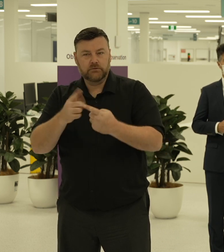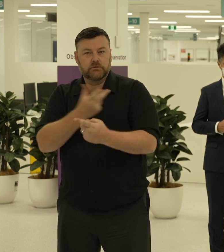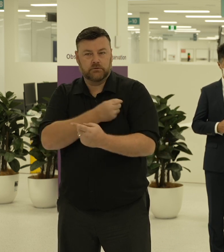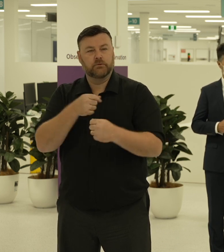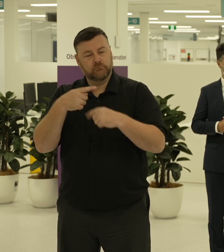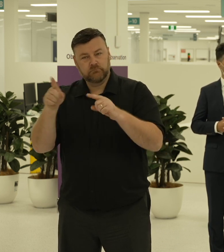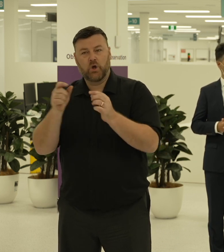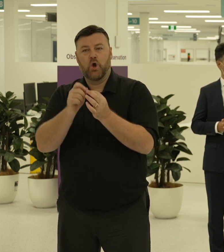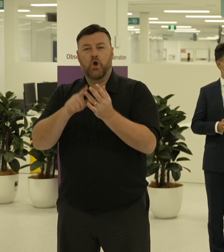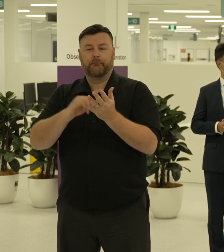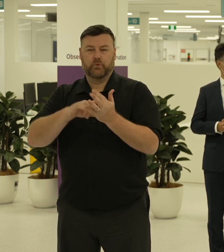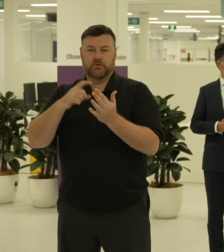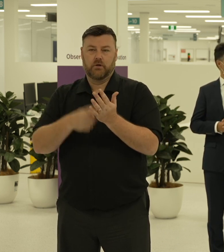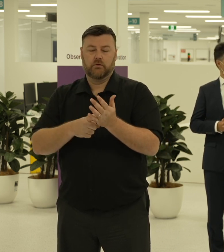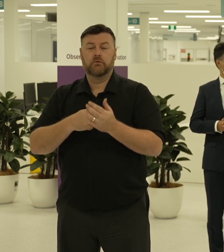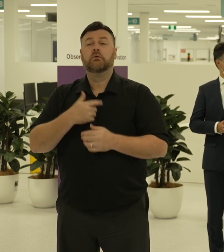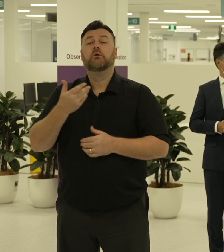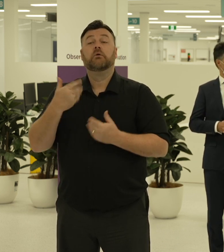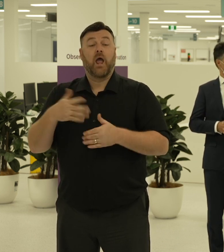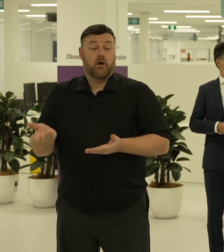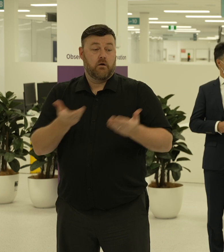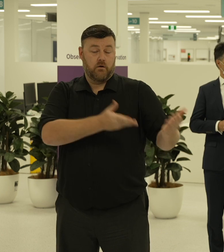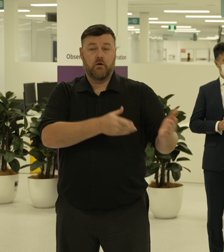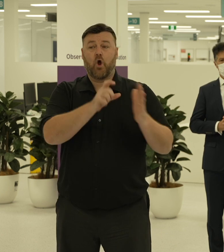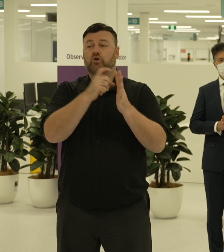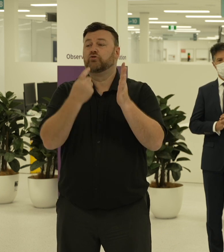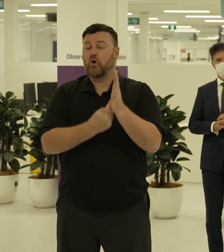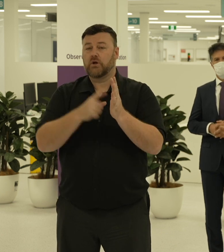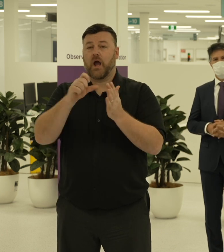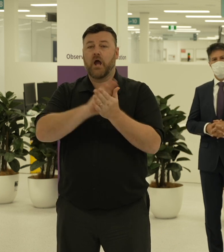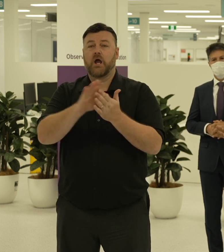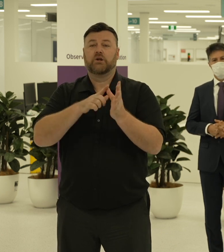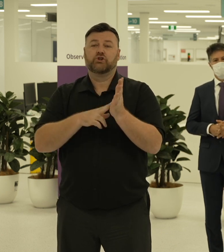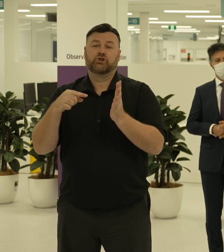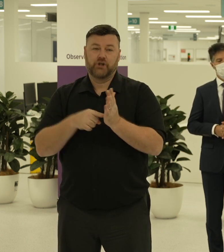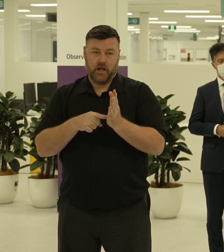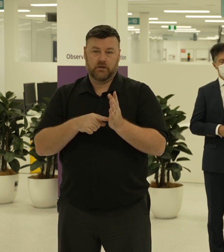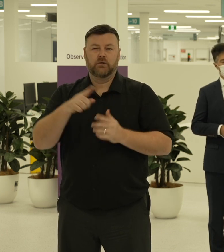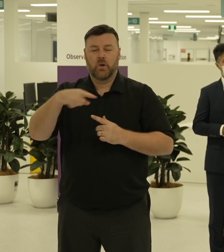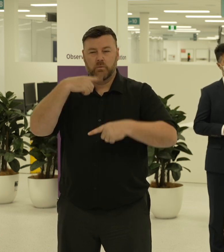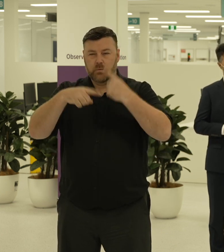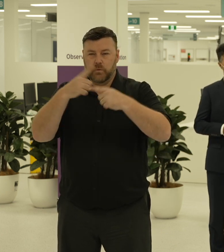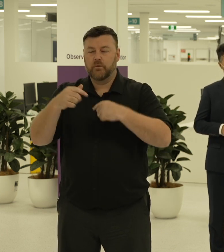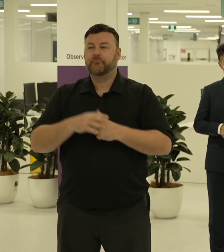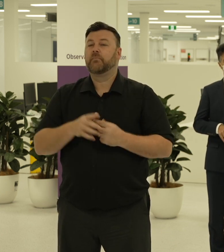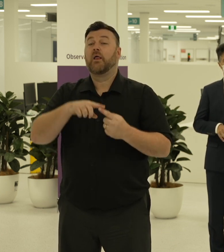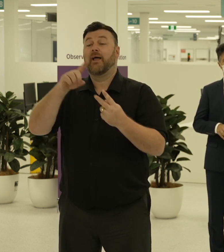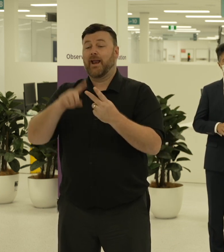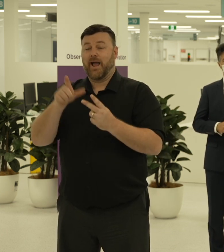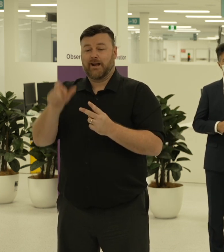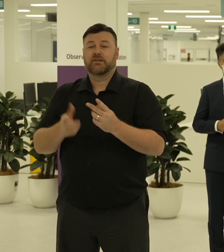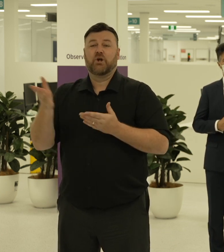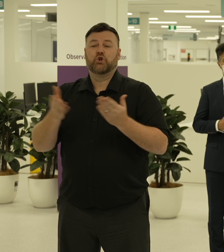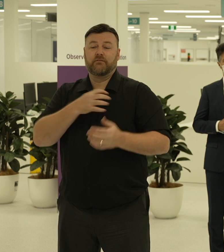boosted. I'm now going to pass to Dr. Kerry Chant, who'll provide a public health update. The Customer Service Minister, Victor Dominello,